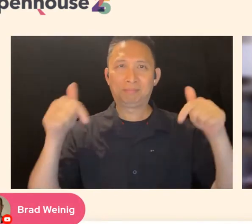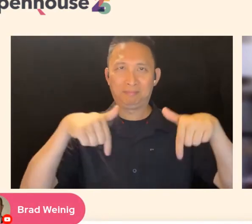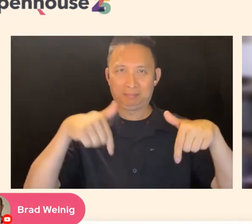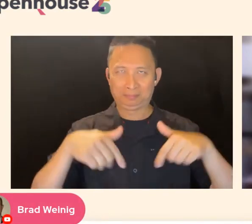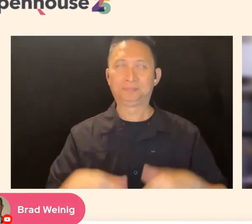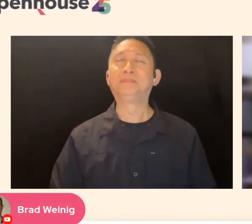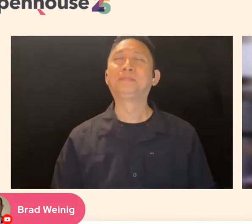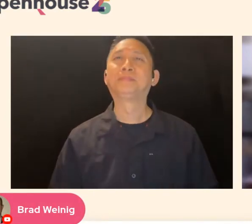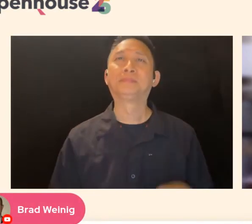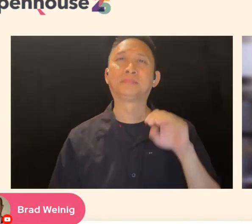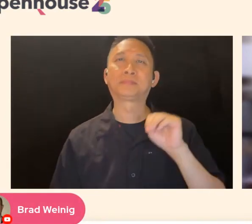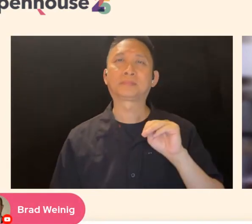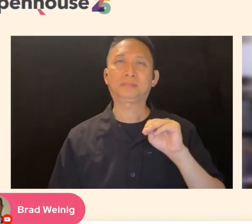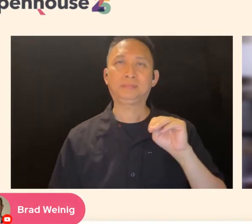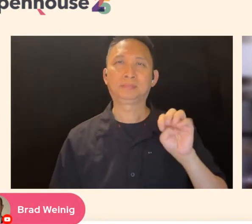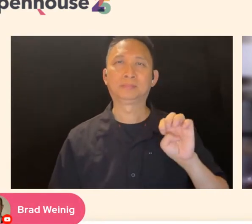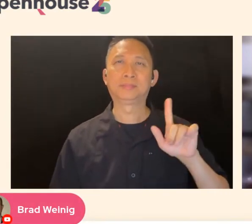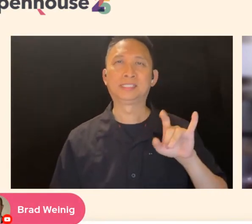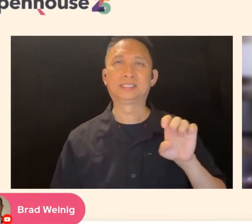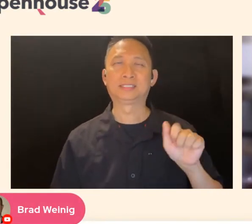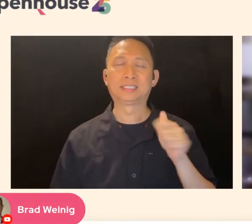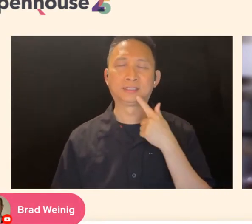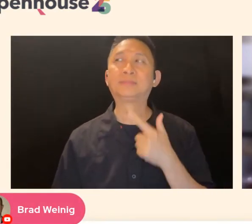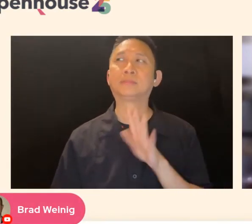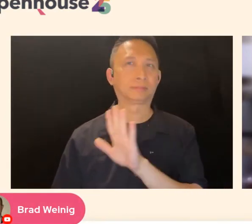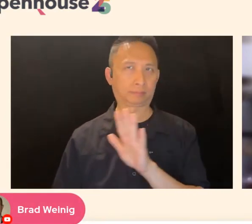Safe Haven. Um,